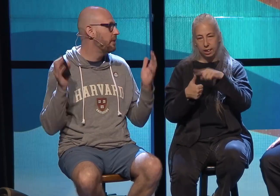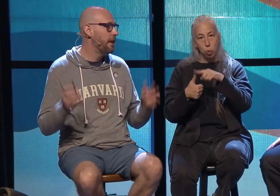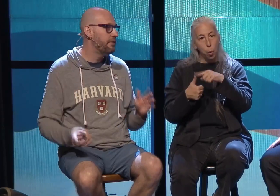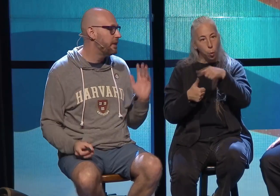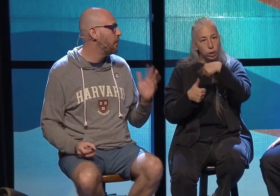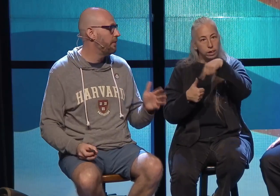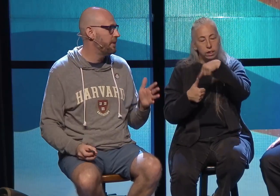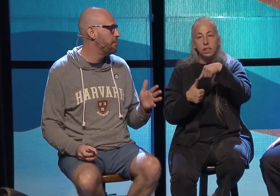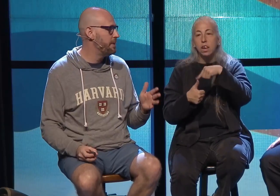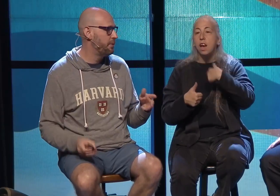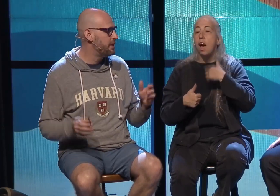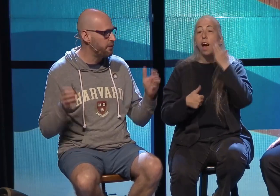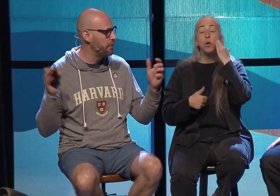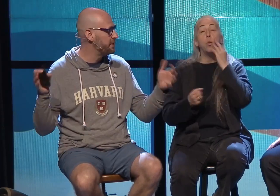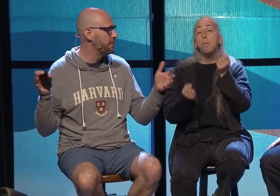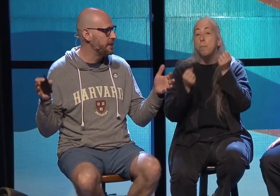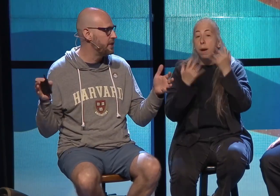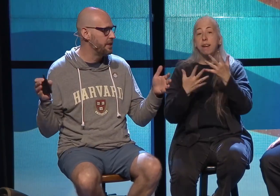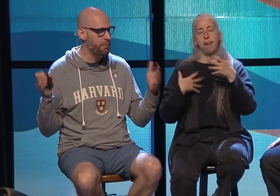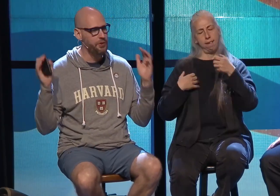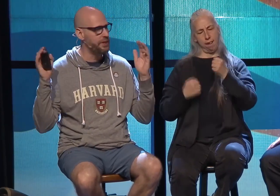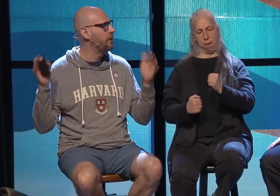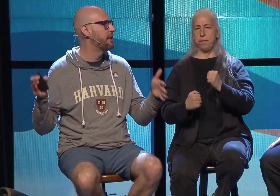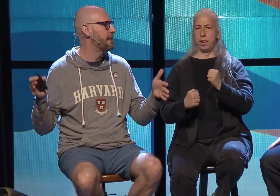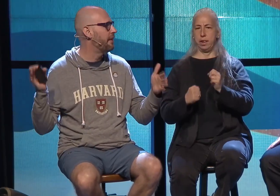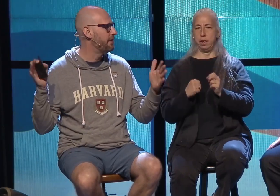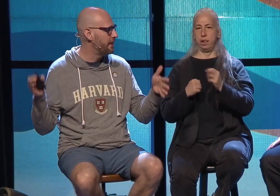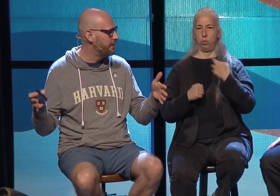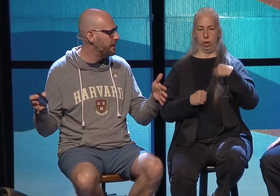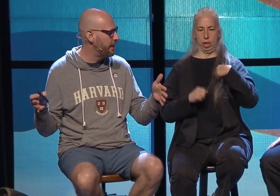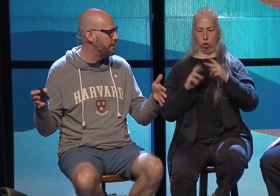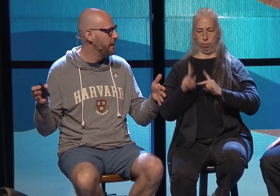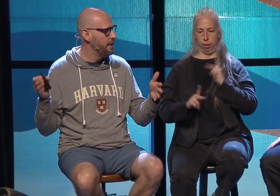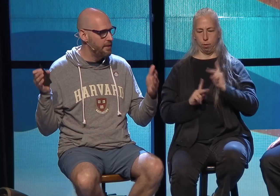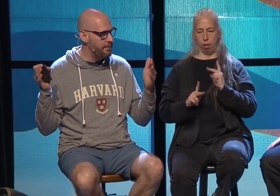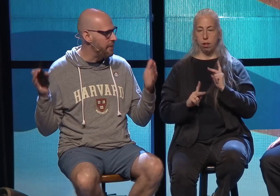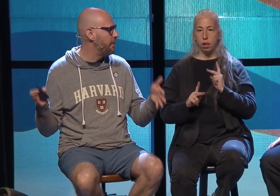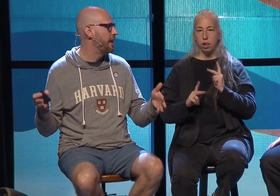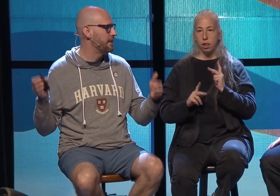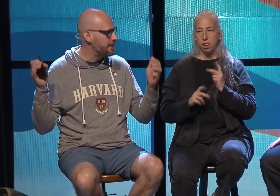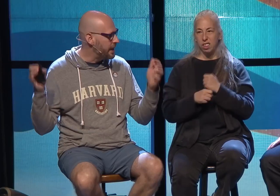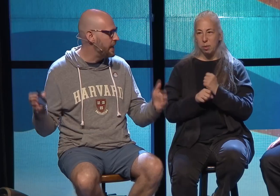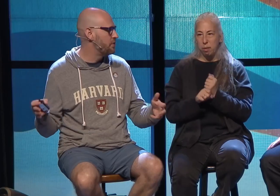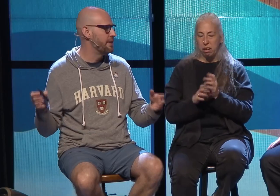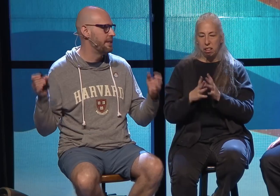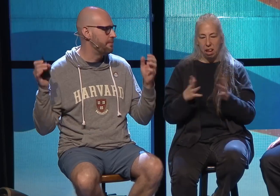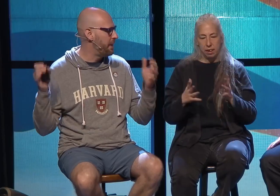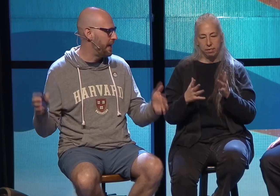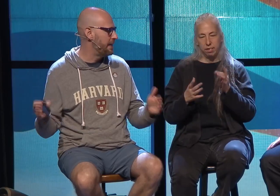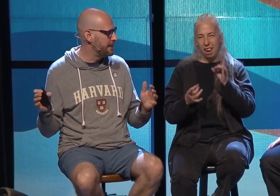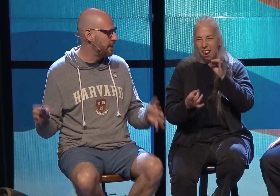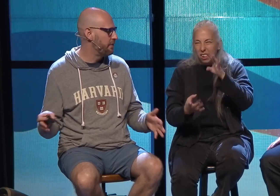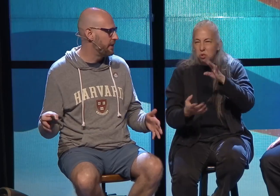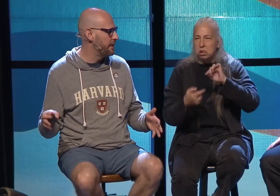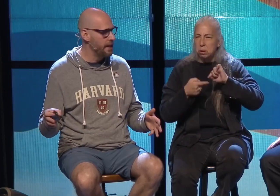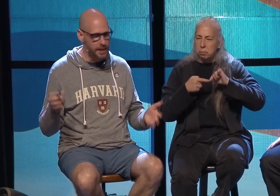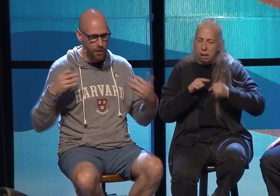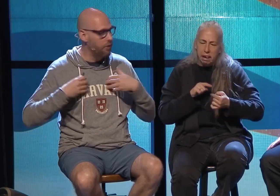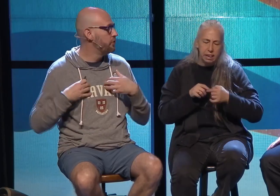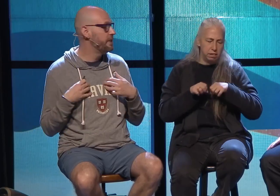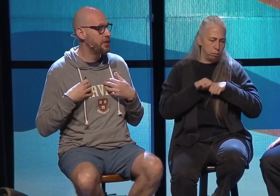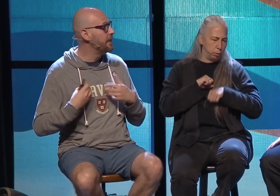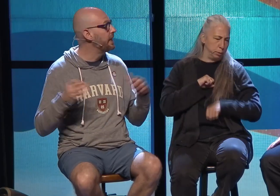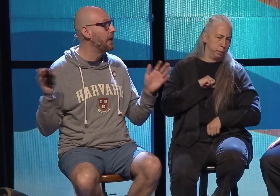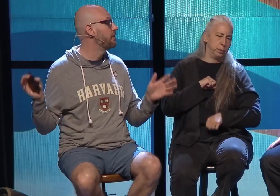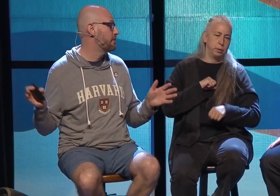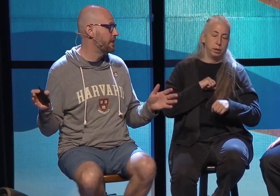I know a lot of very confident people in forms of religion that produce a lot of death and violence and hatred and pain and suffering in our